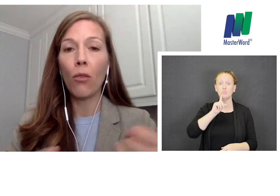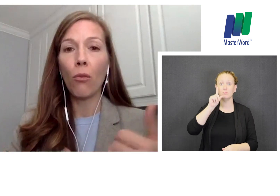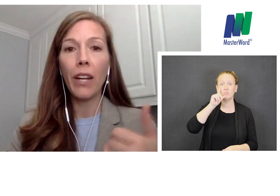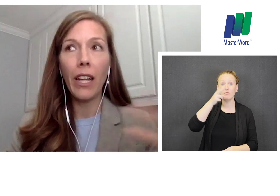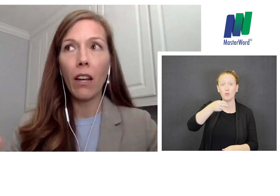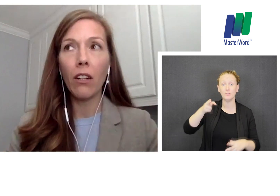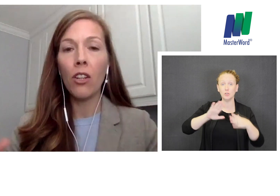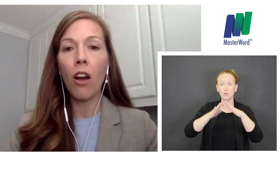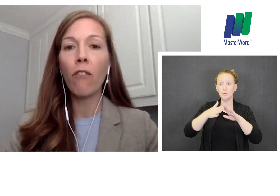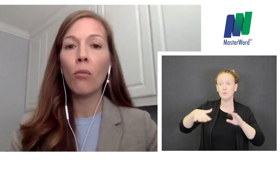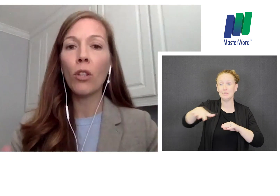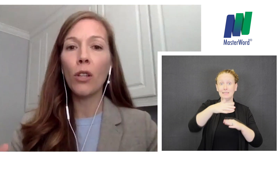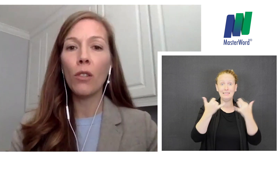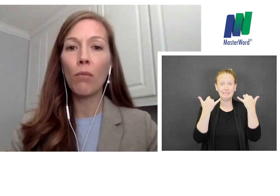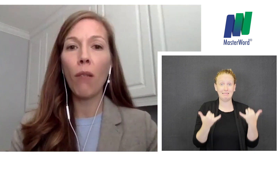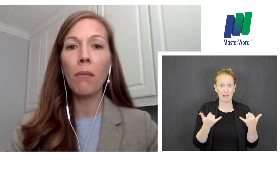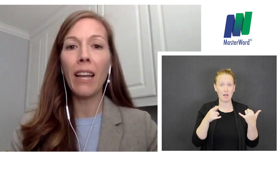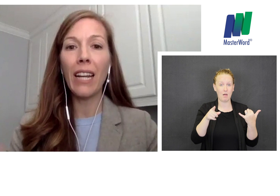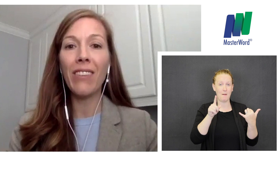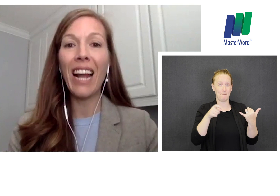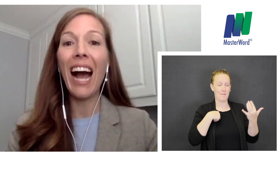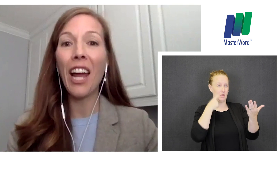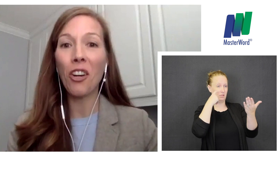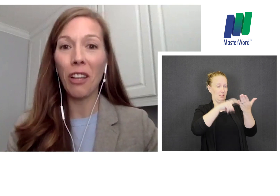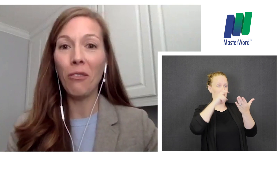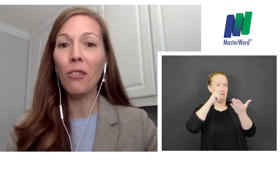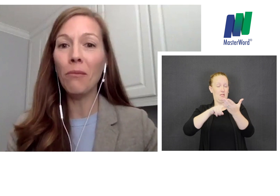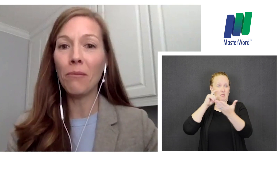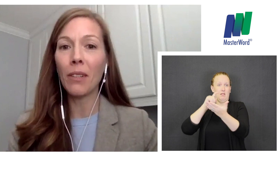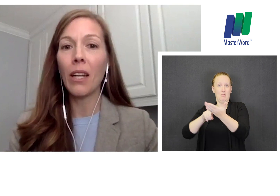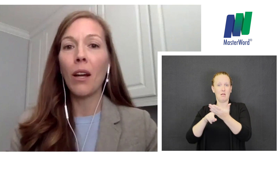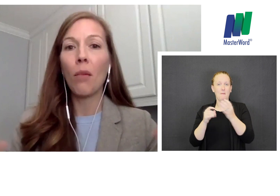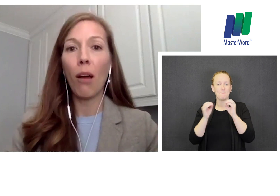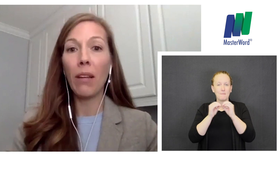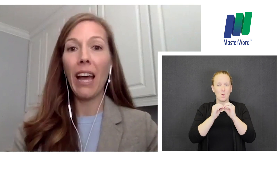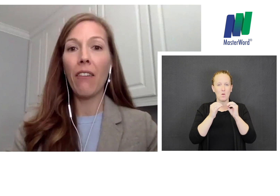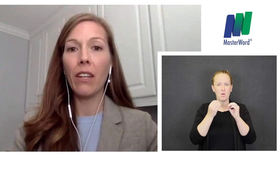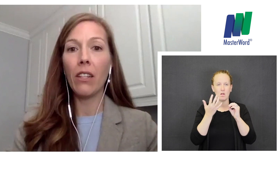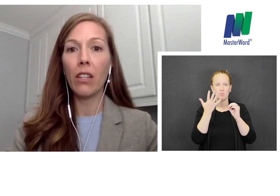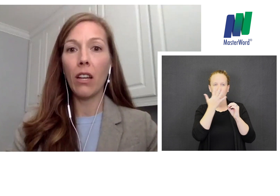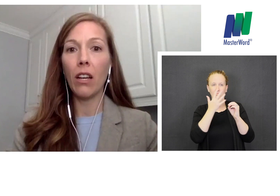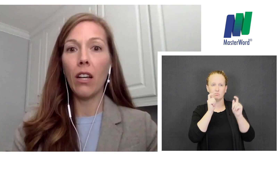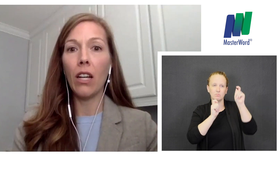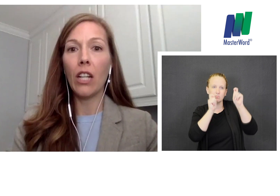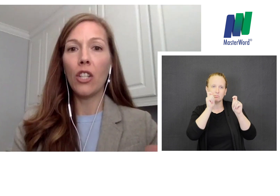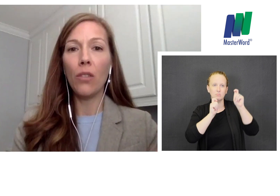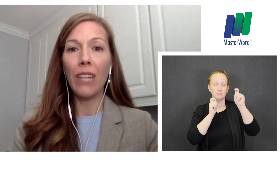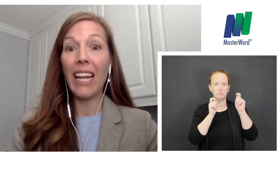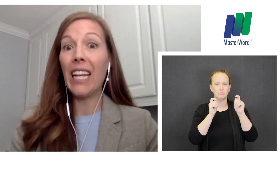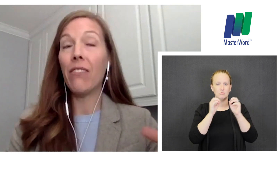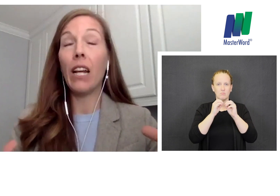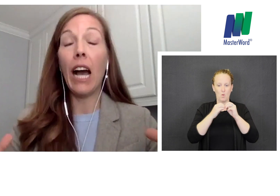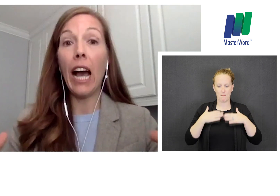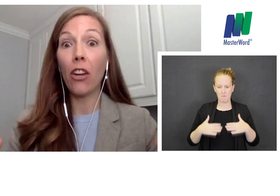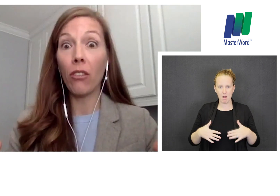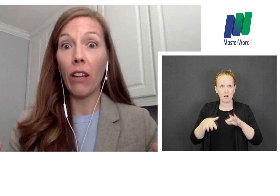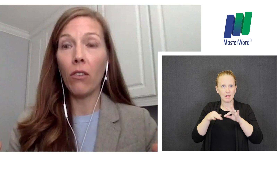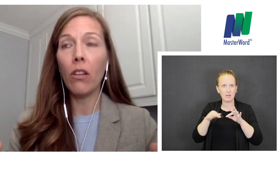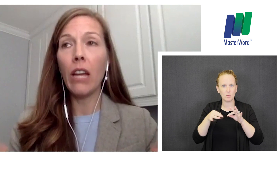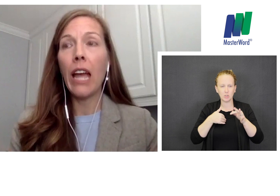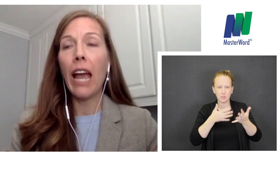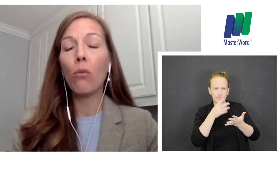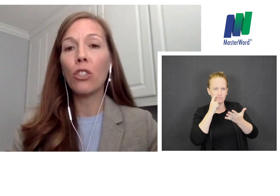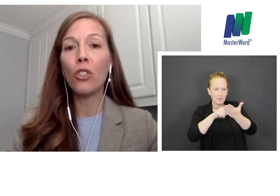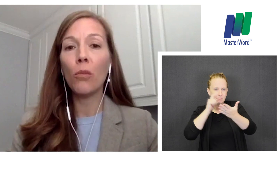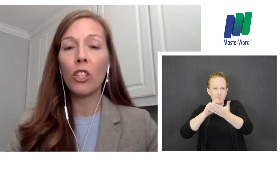on reading nonverbal cues, probably at an even higher level, probably having to tune in at an even higher